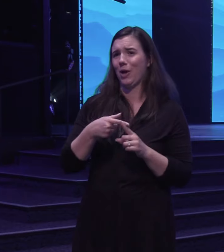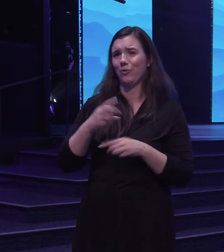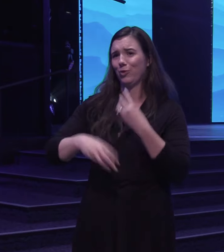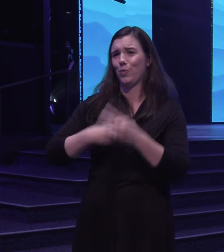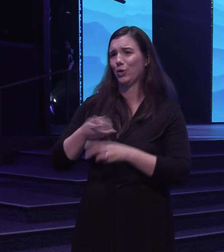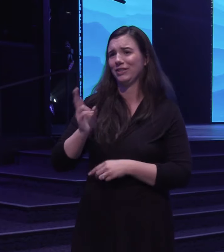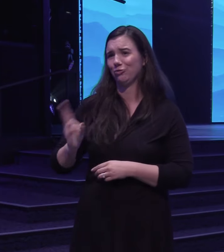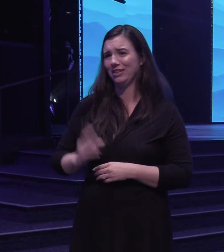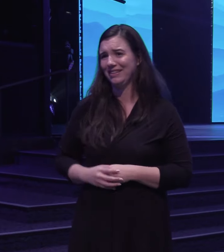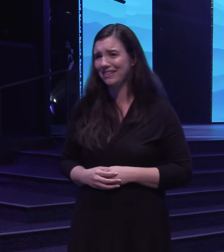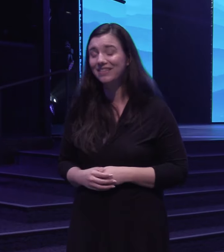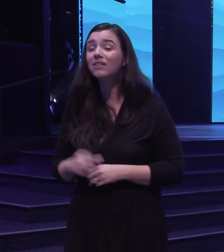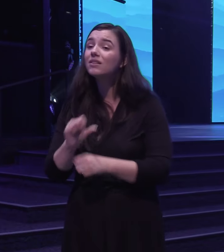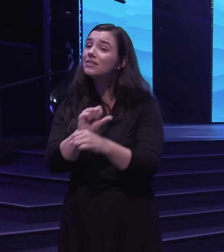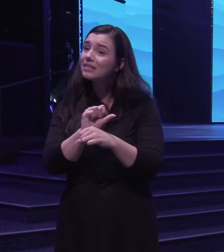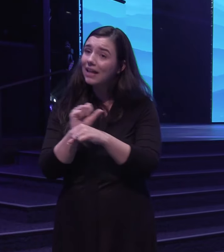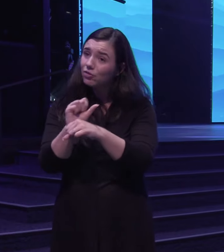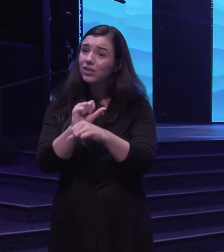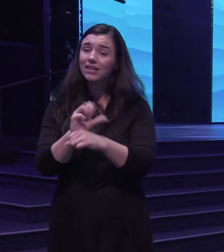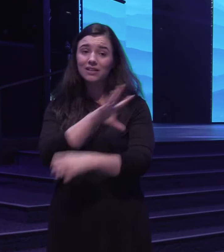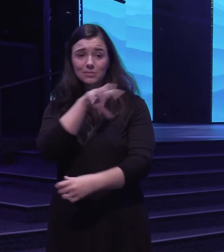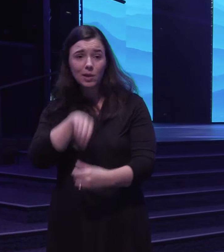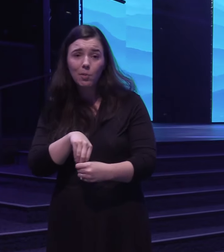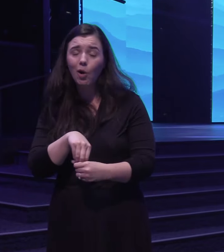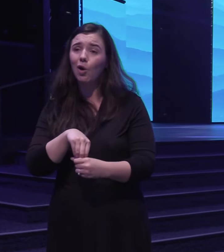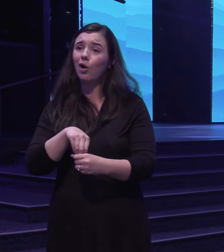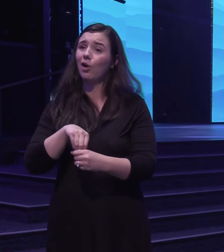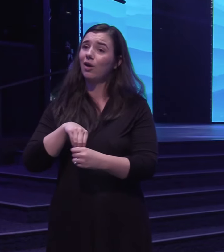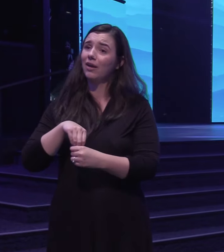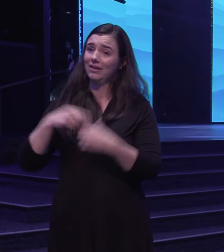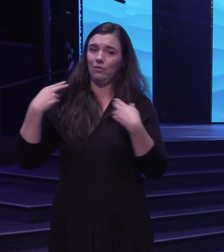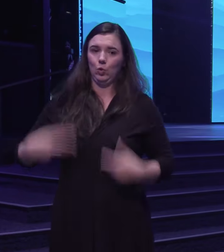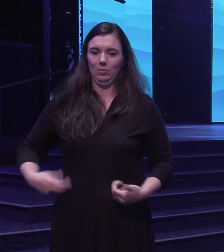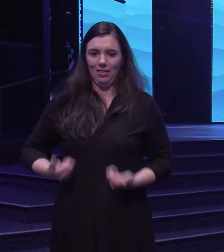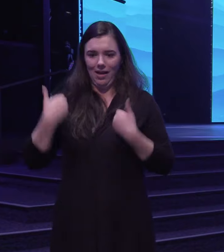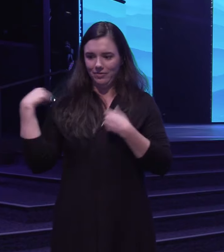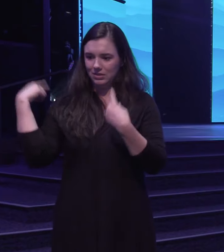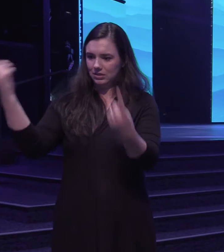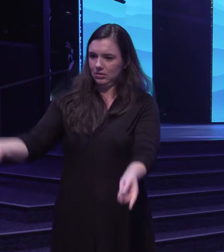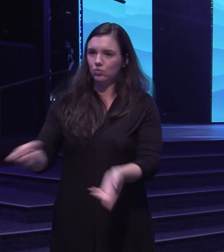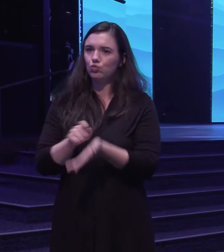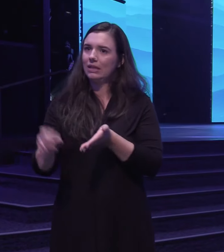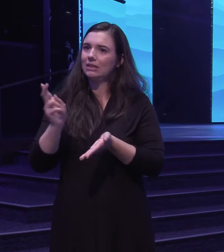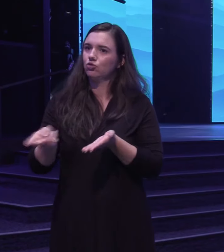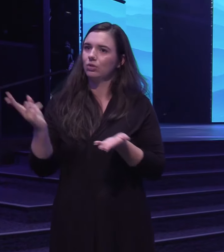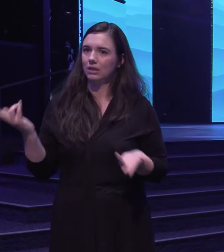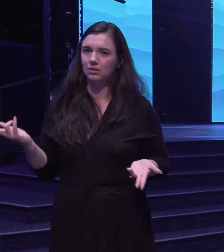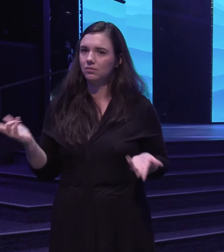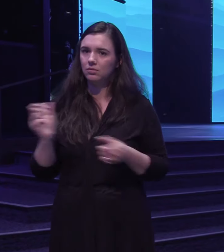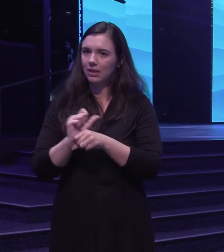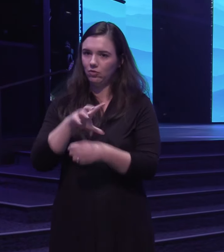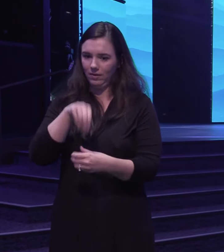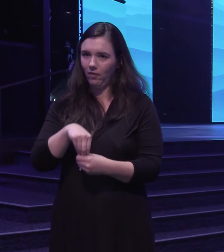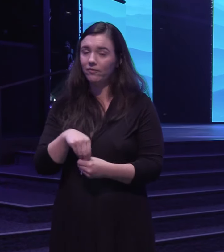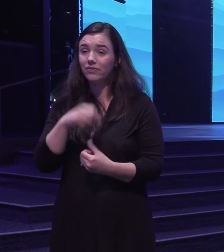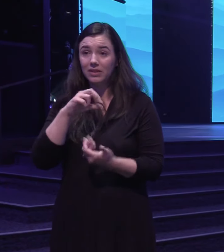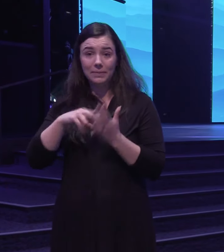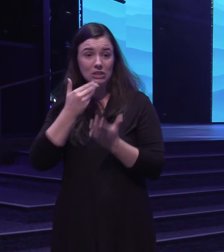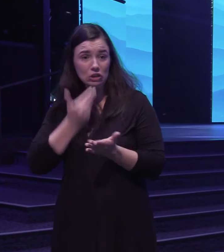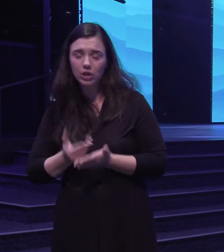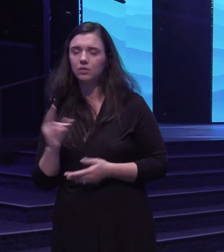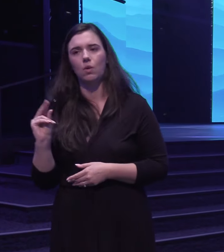history. You know, slavery has been a part of civilization since there's been written history. Doesn't make it